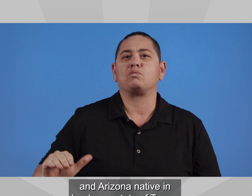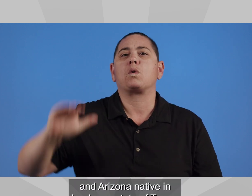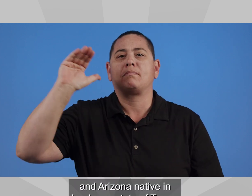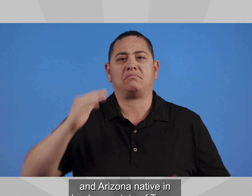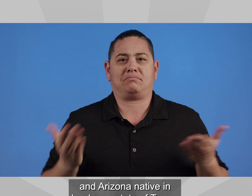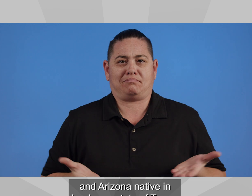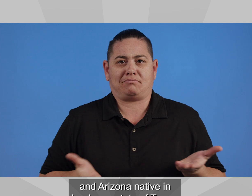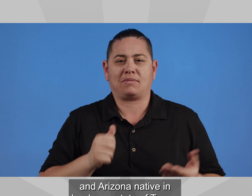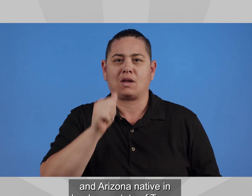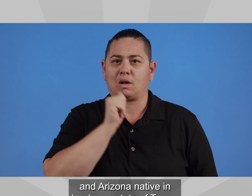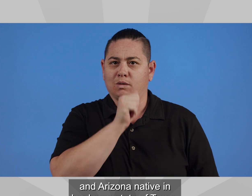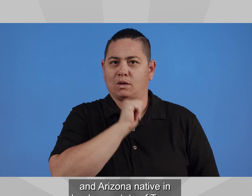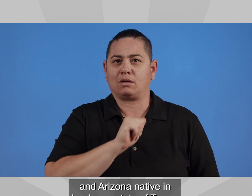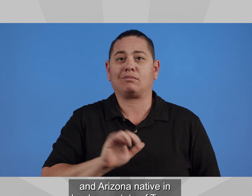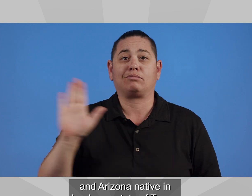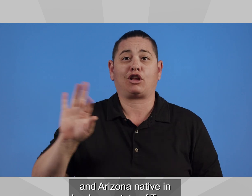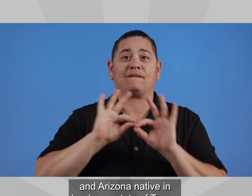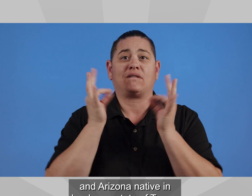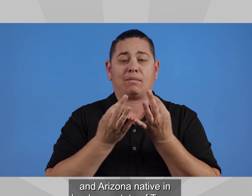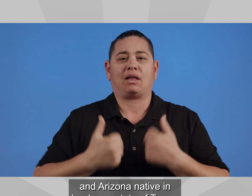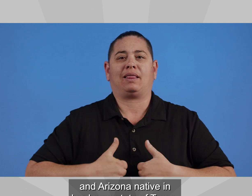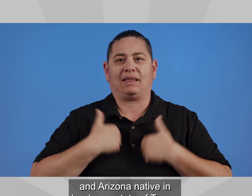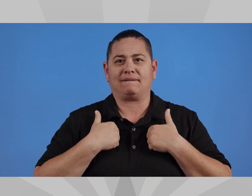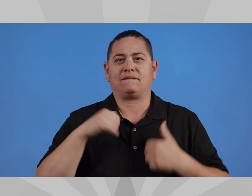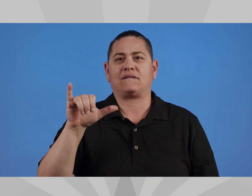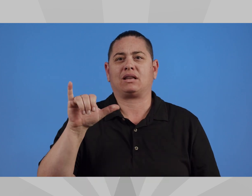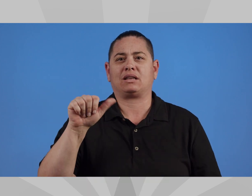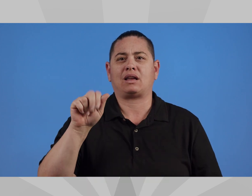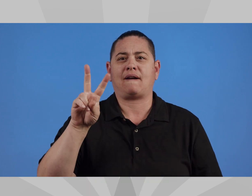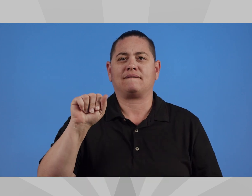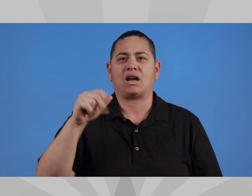and Arizona native in her home state of Texas.